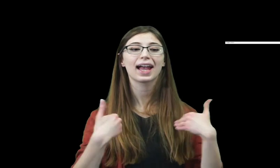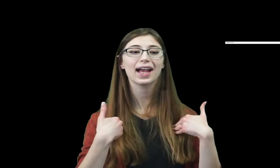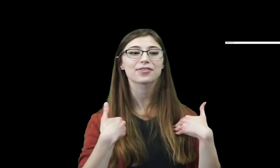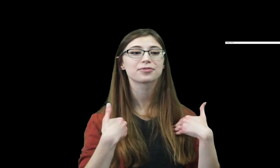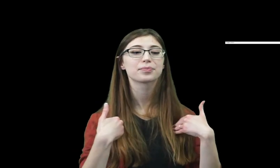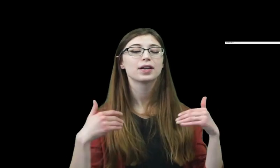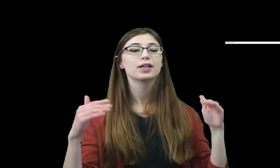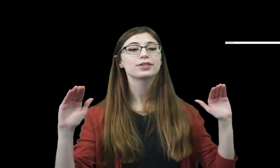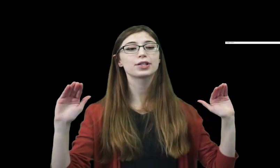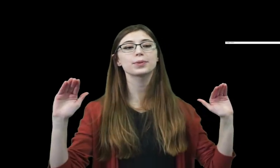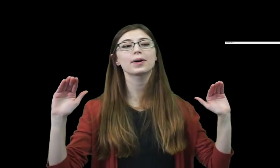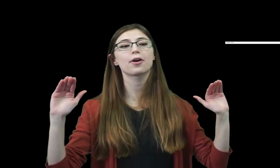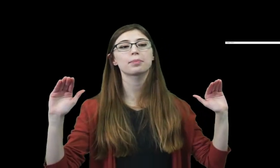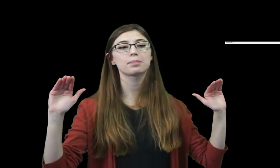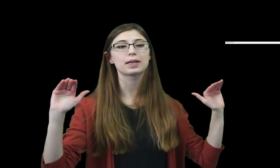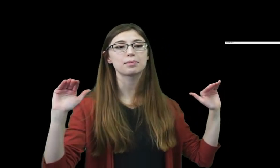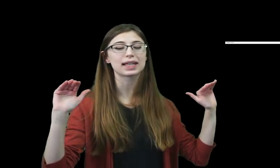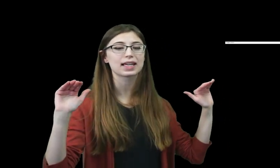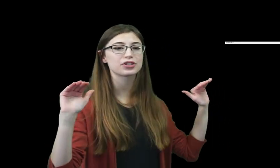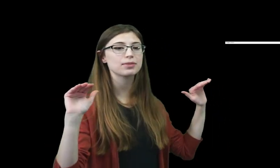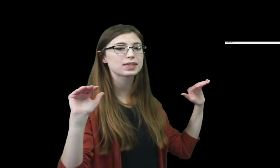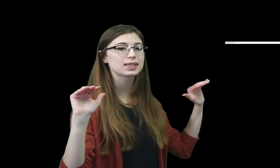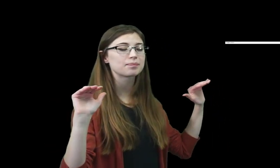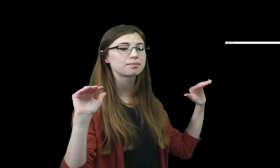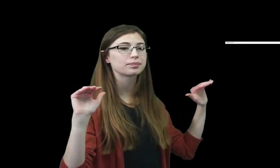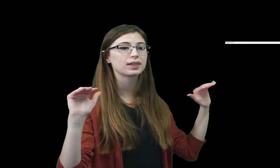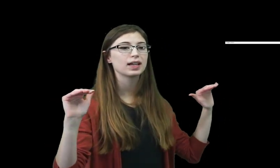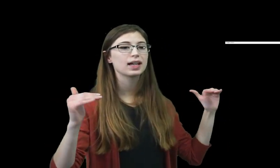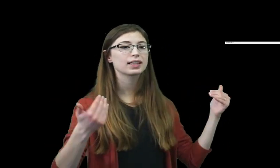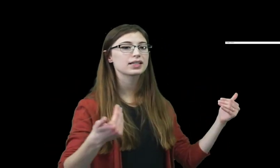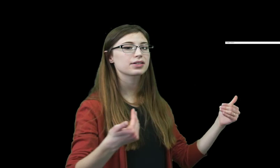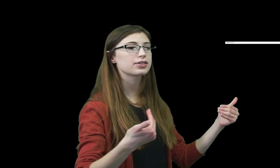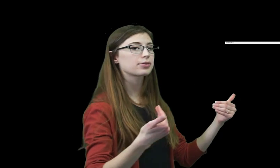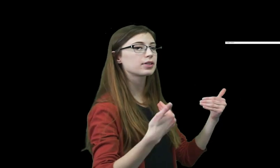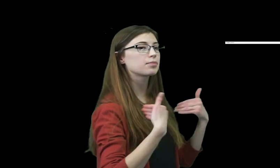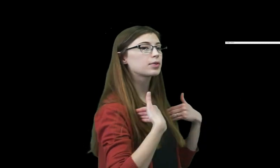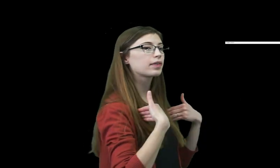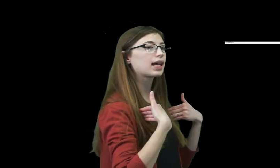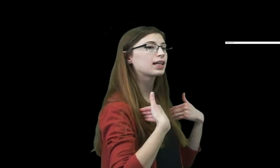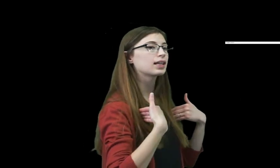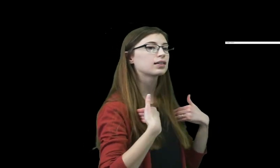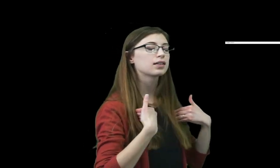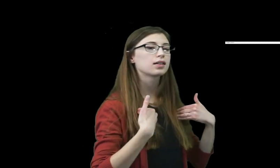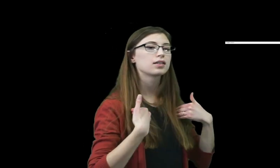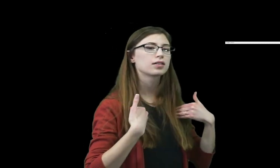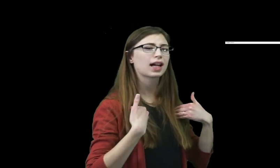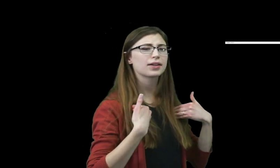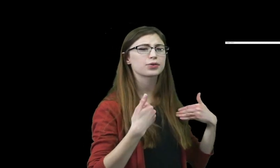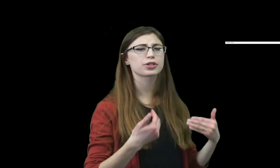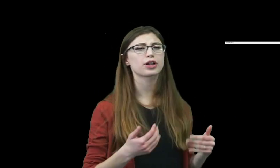Have 2 open bent B hand shapes. And these are just going to move in kind of towards your armpits.